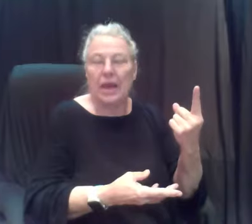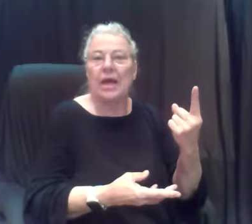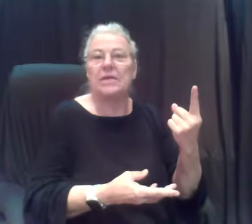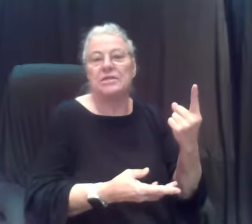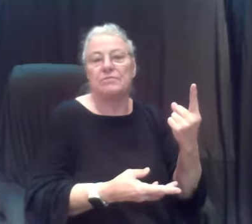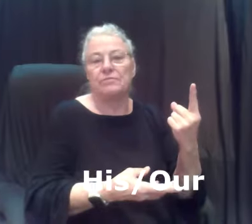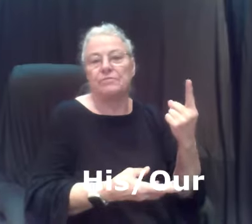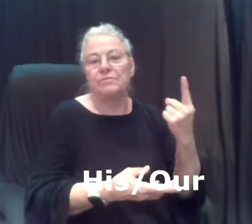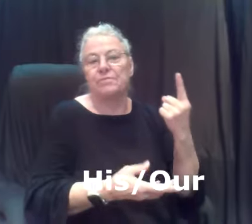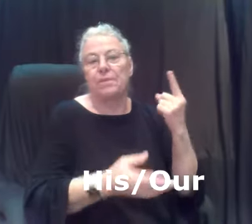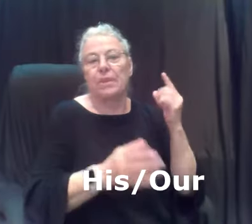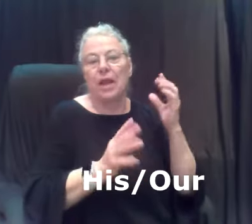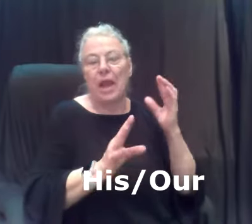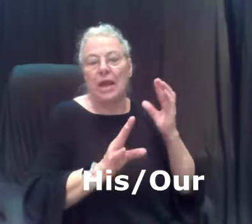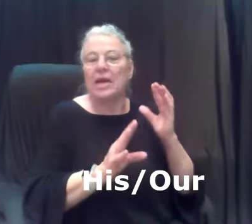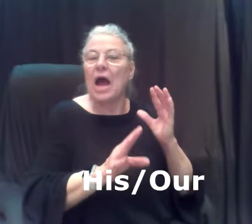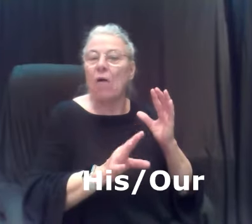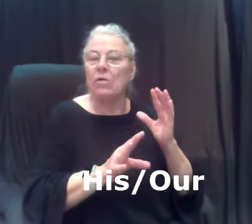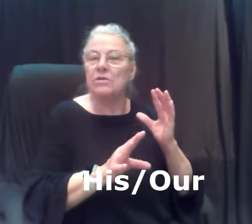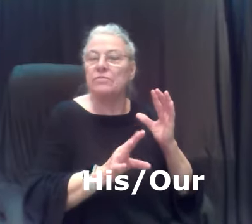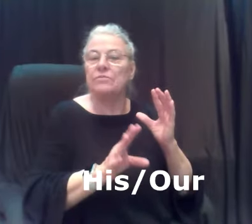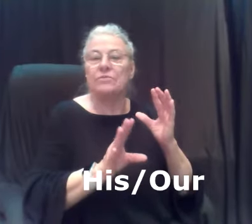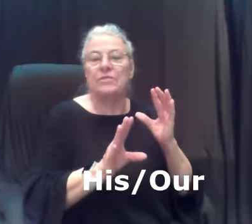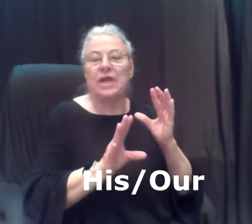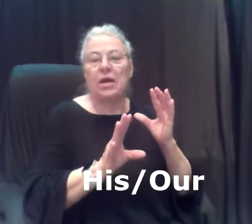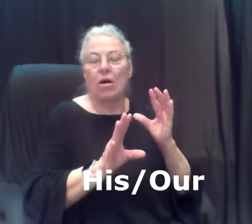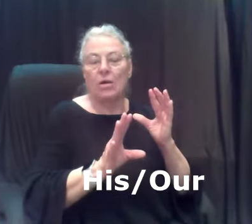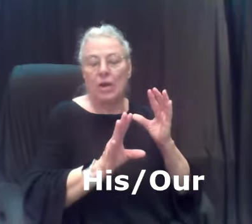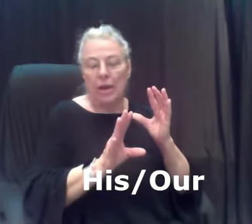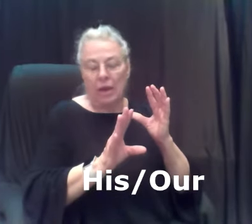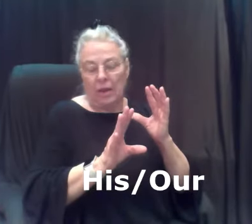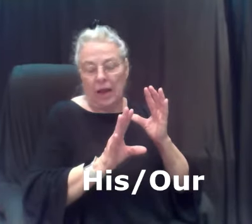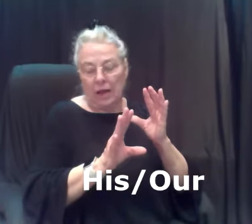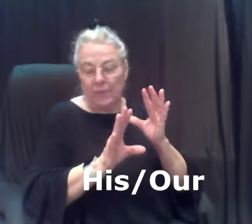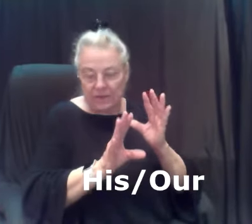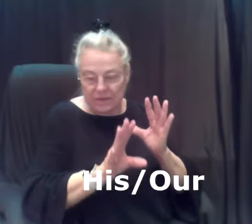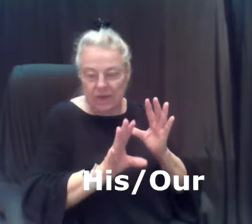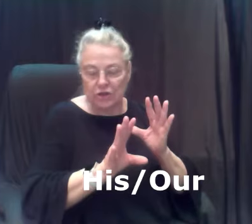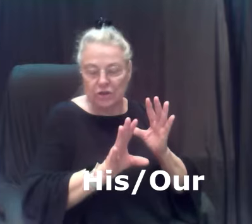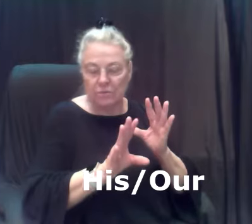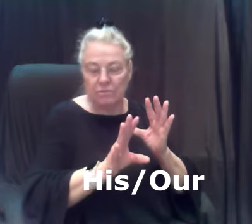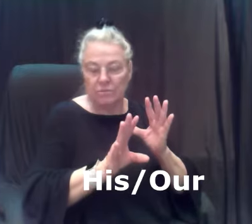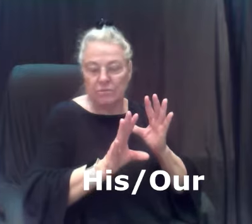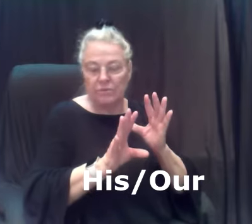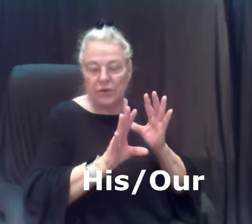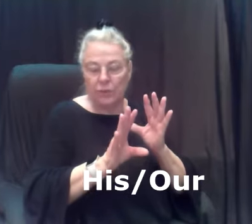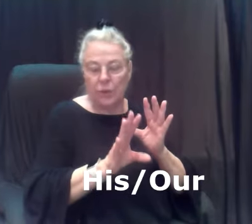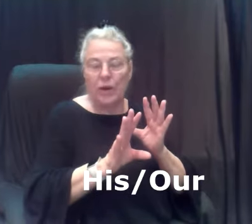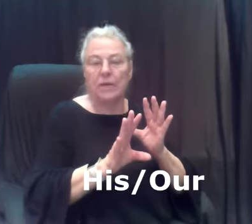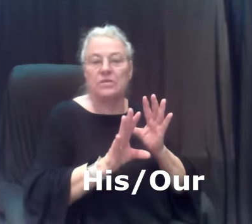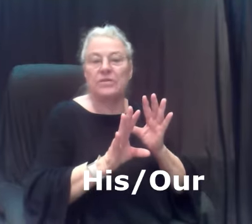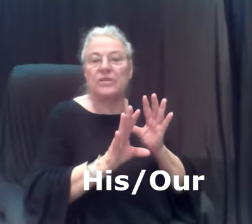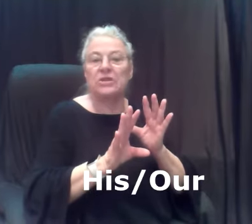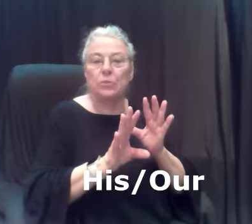His and ours, they are possession. They're pronouns of